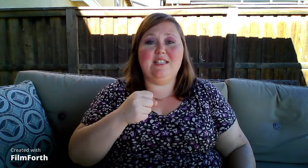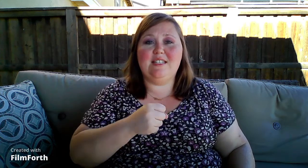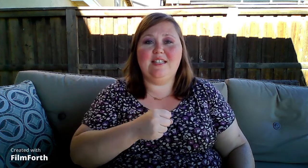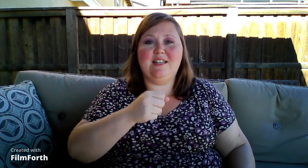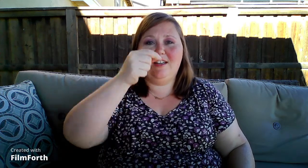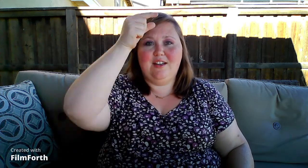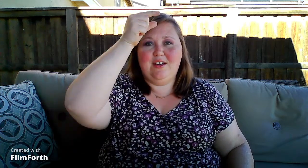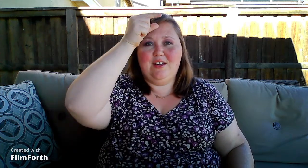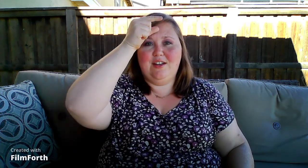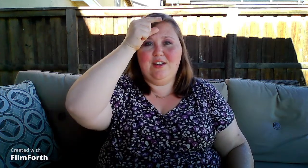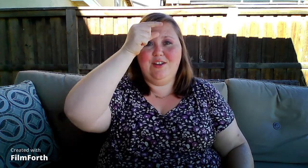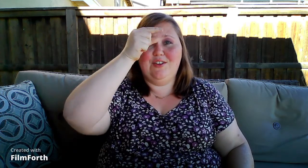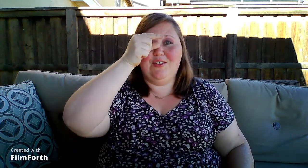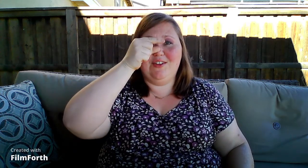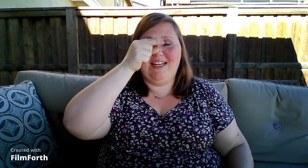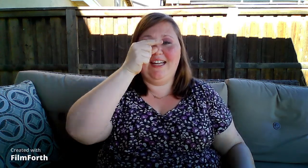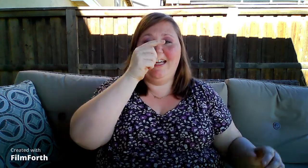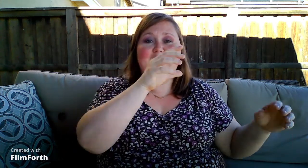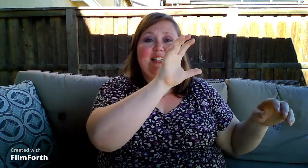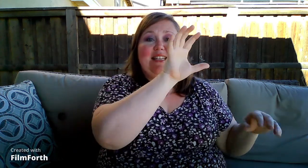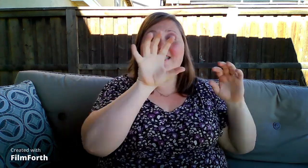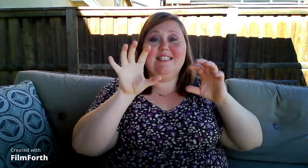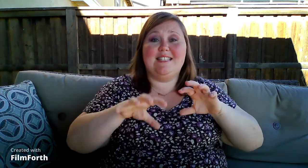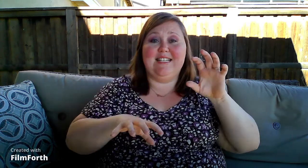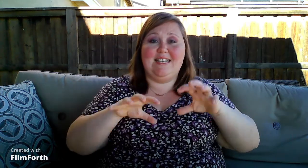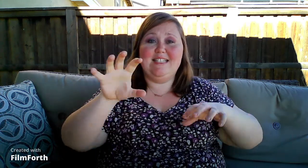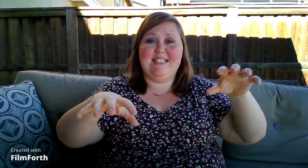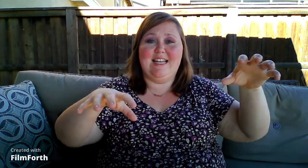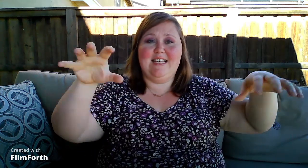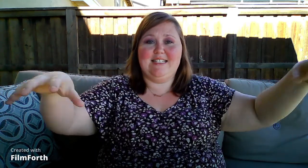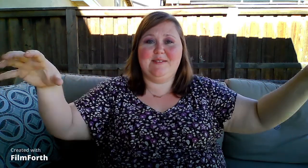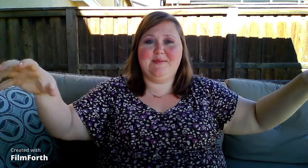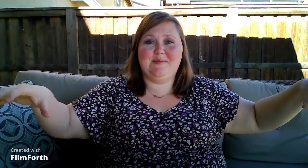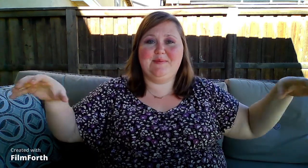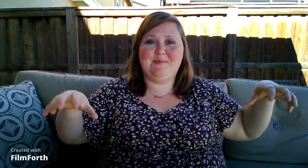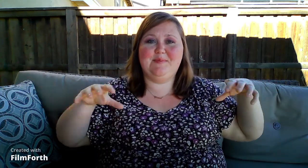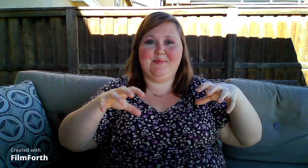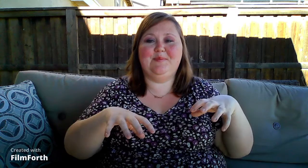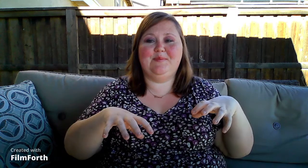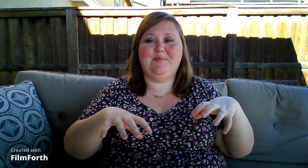Ancient Greek city-states